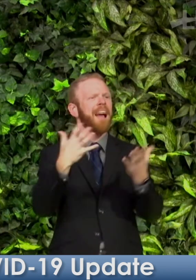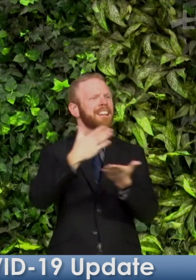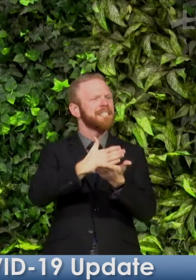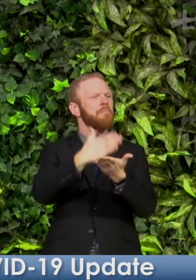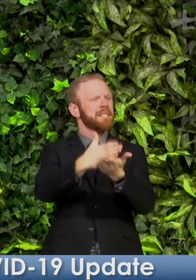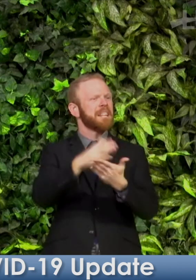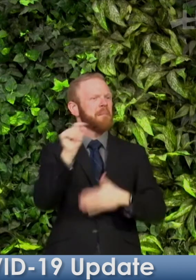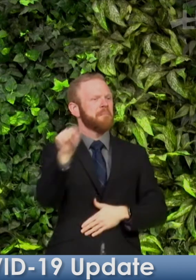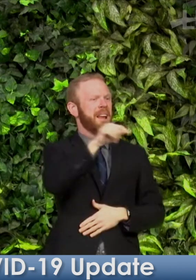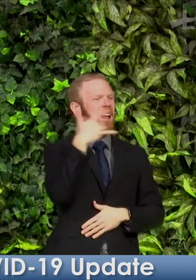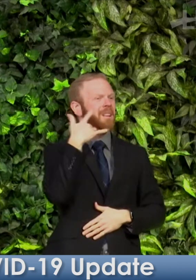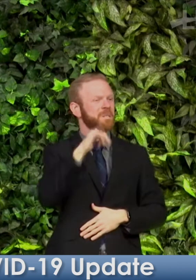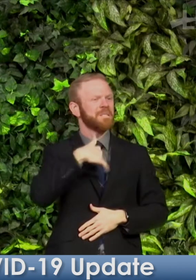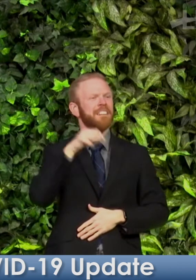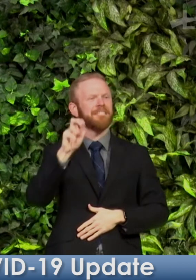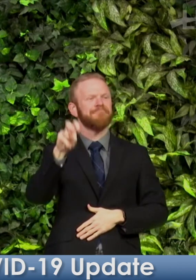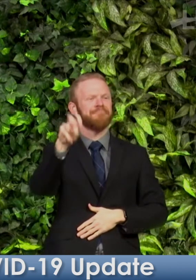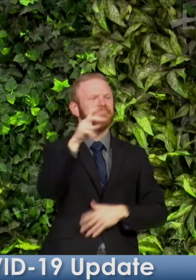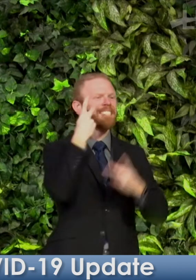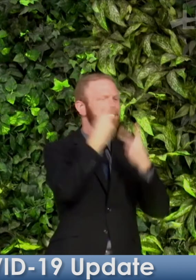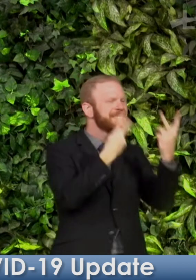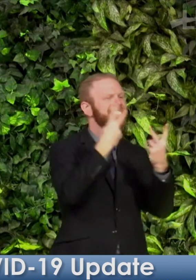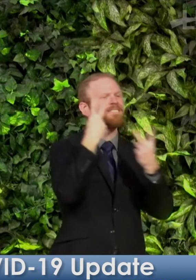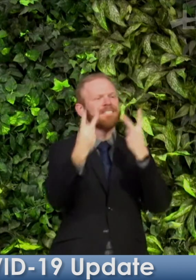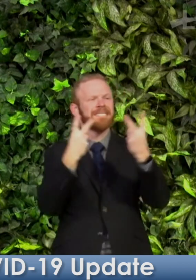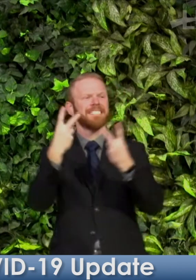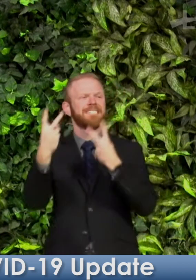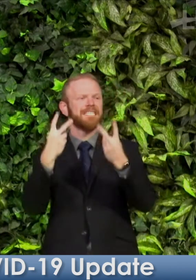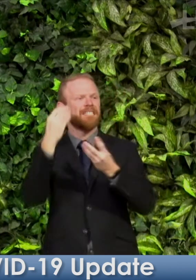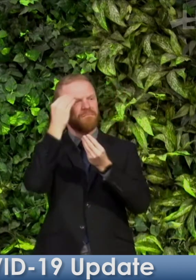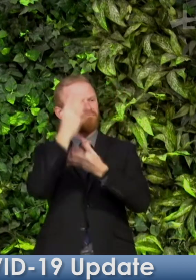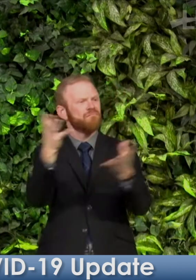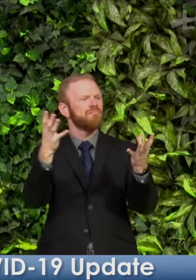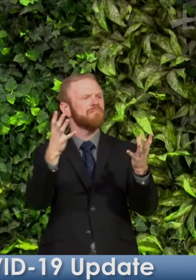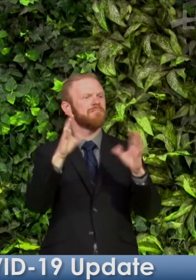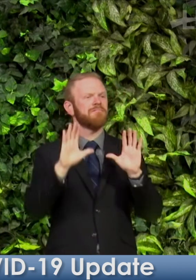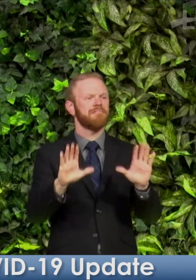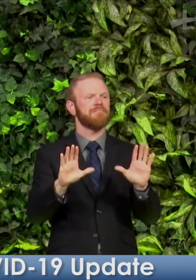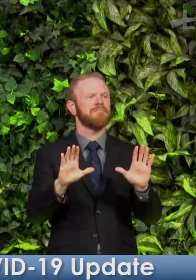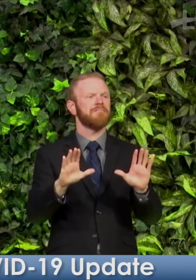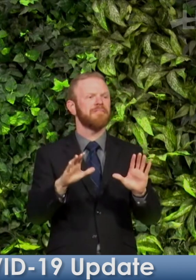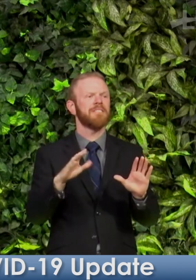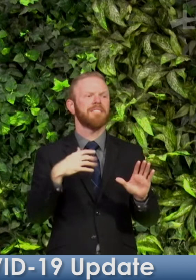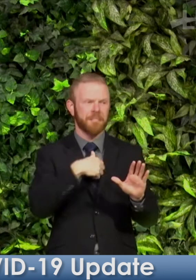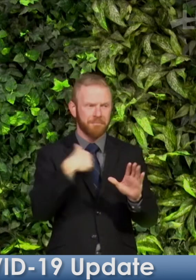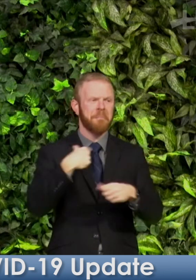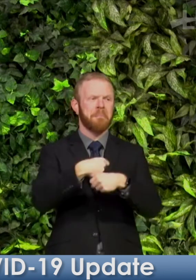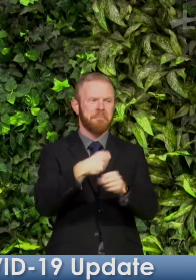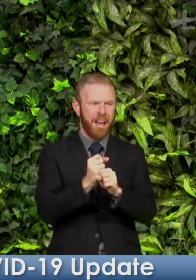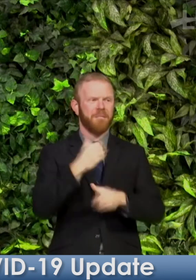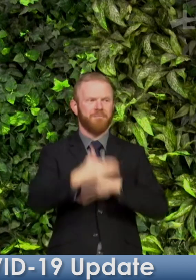are making progress. There's not just light at the end of the tunnel, there's a bright light at the end of the tunnel. And let me just close by